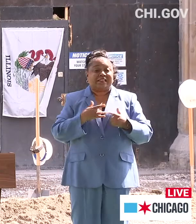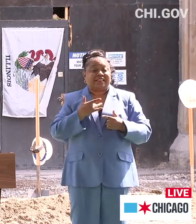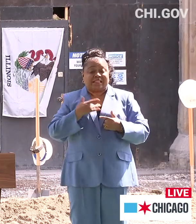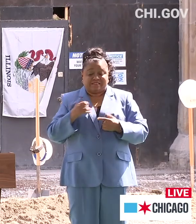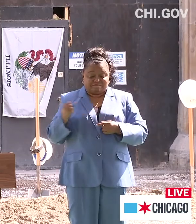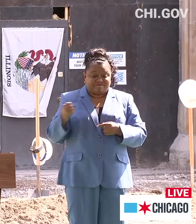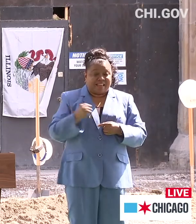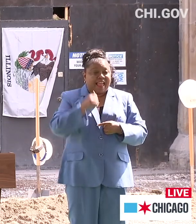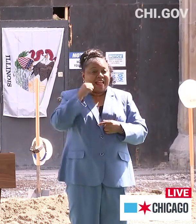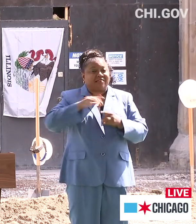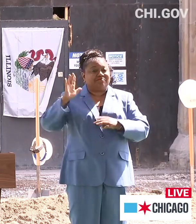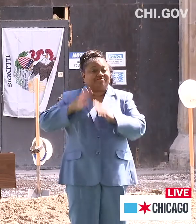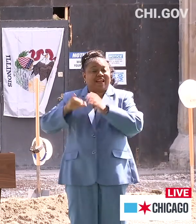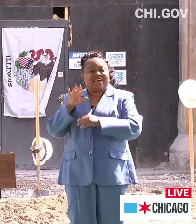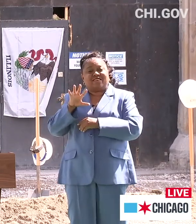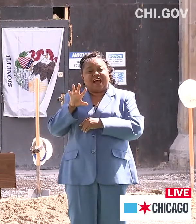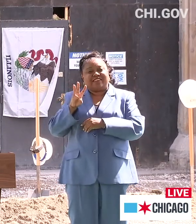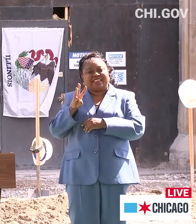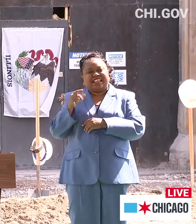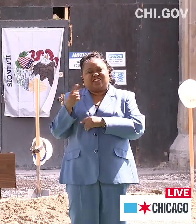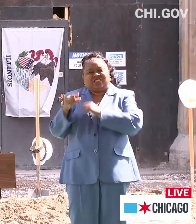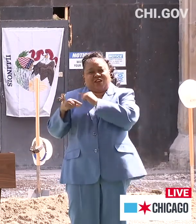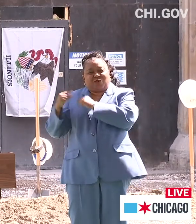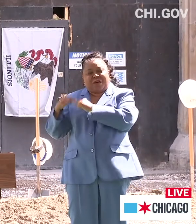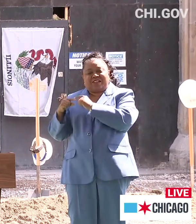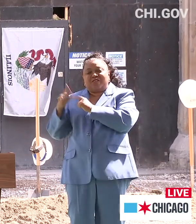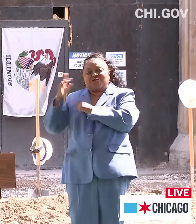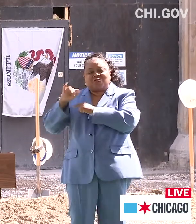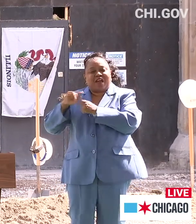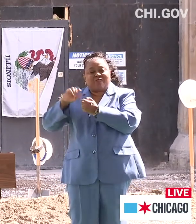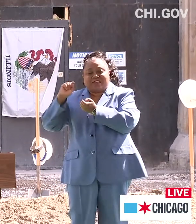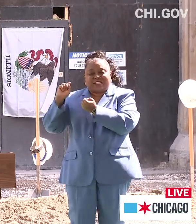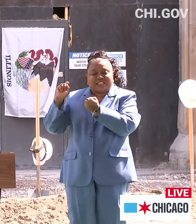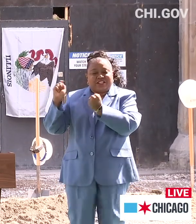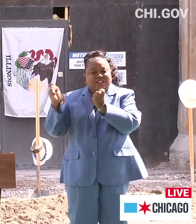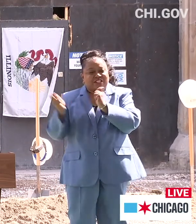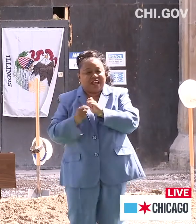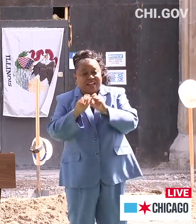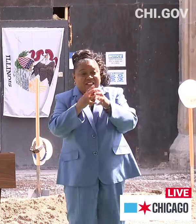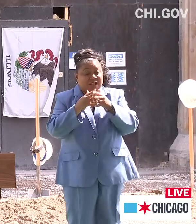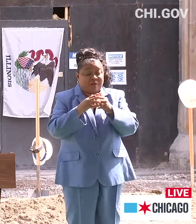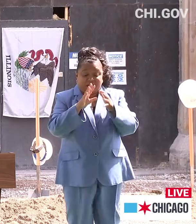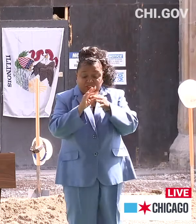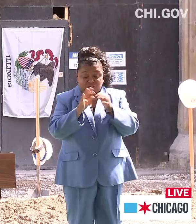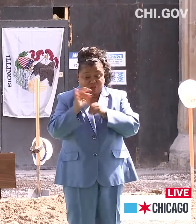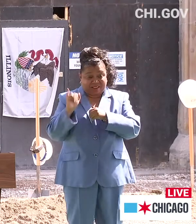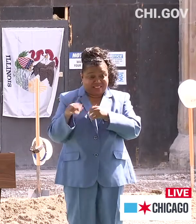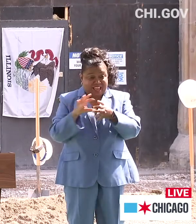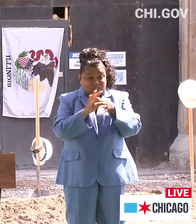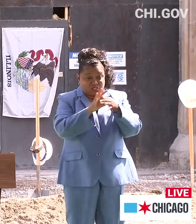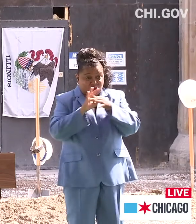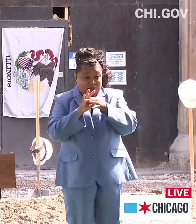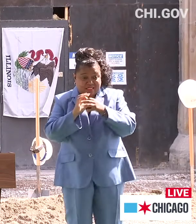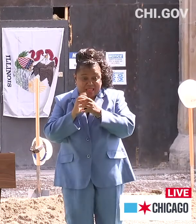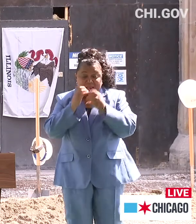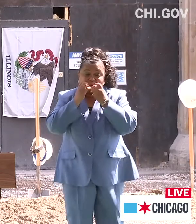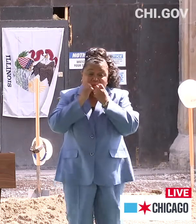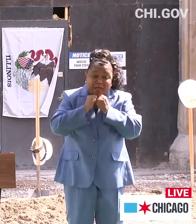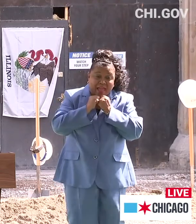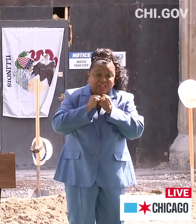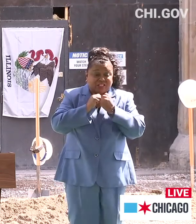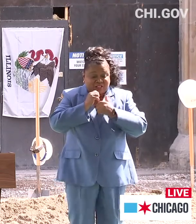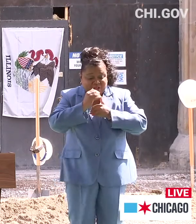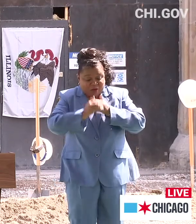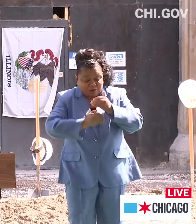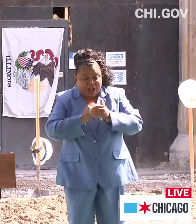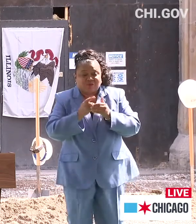place, dating back 5 to 6 generations, forever shaped America. The story of that unity, that passion, and that